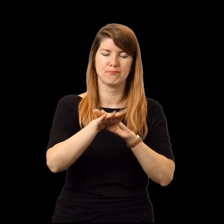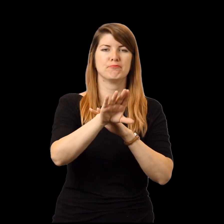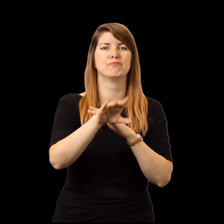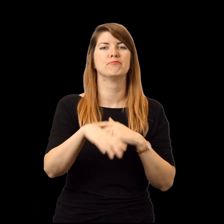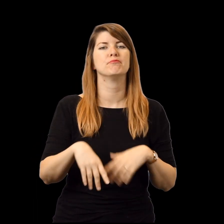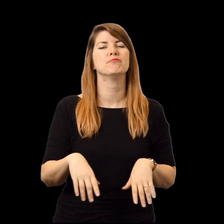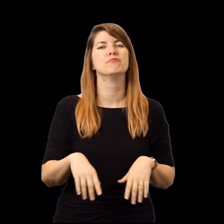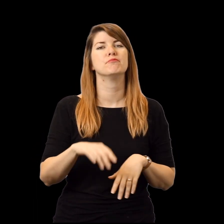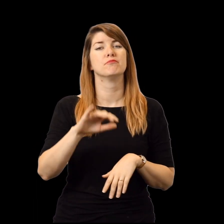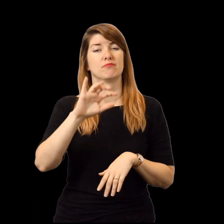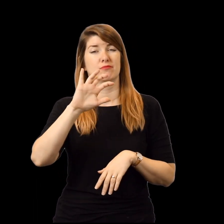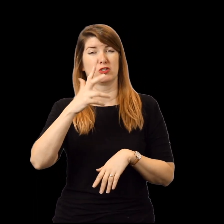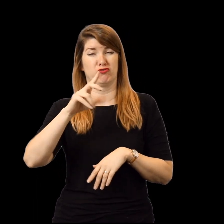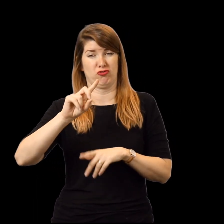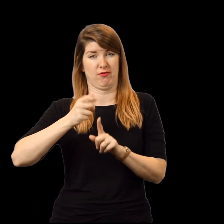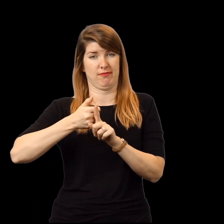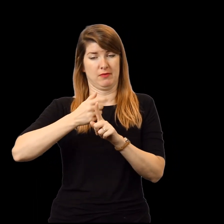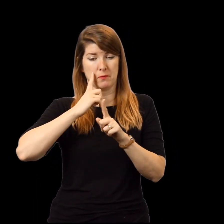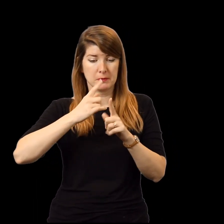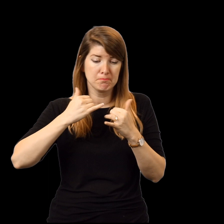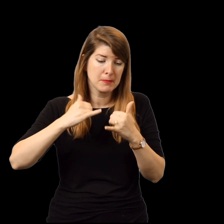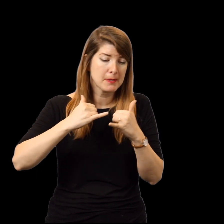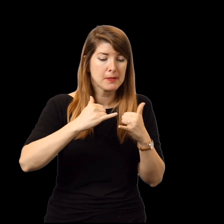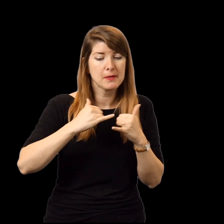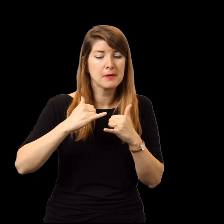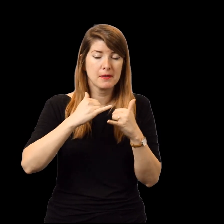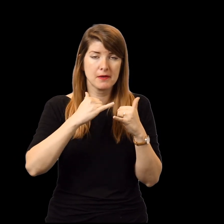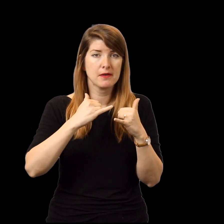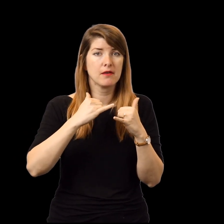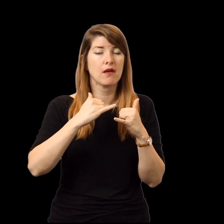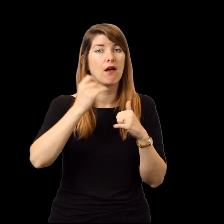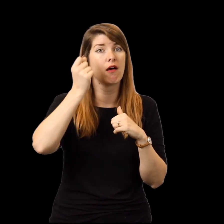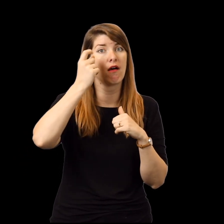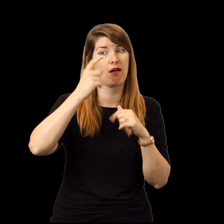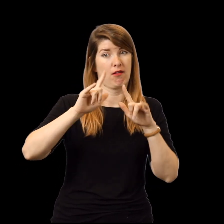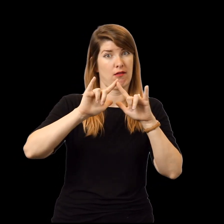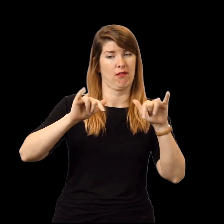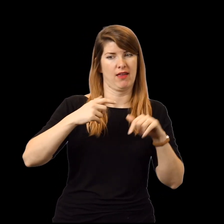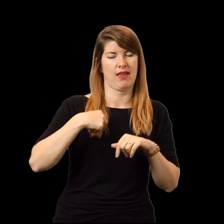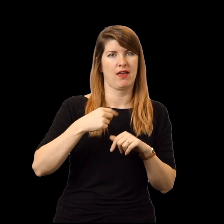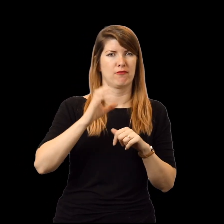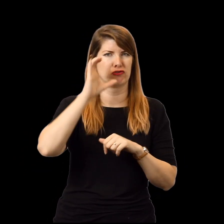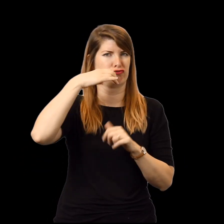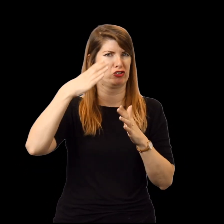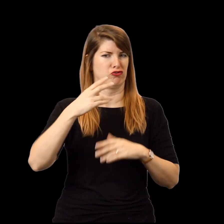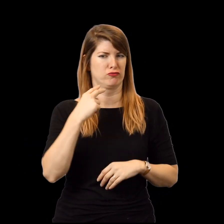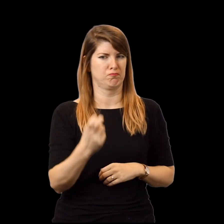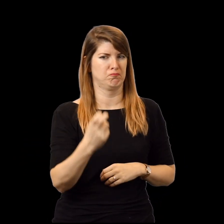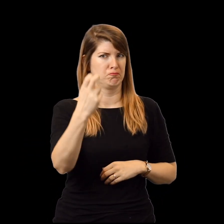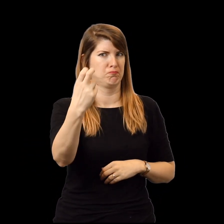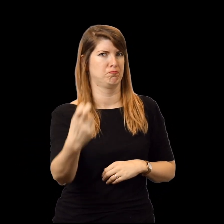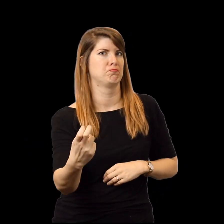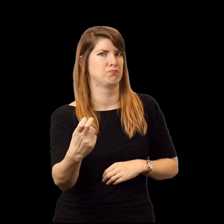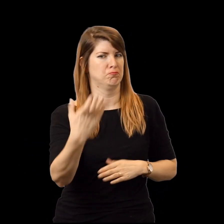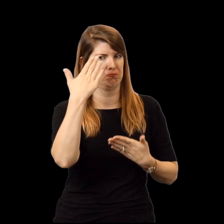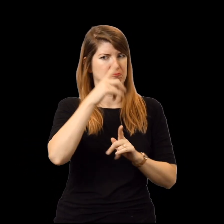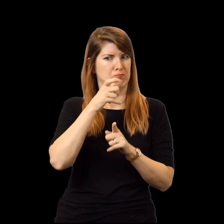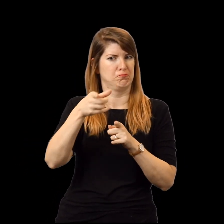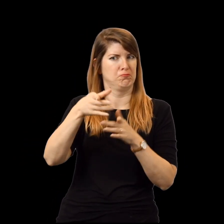and the child would engage in play, and they would have a stranger sitting in the